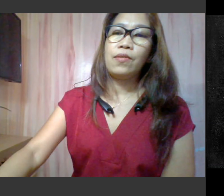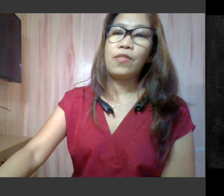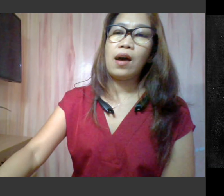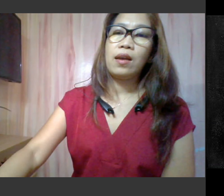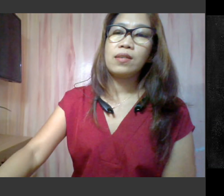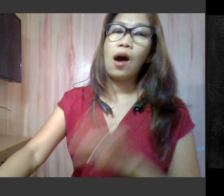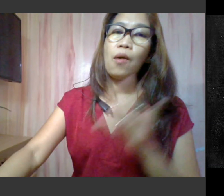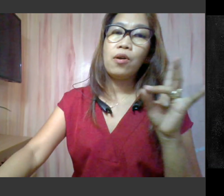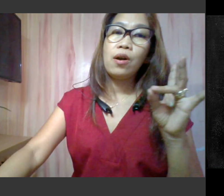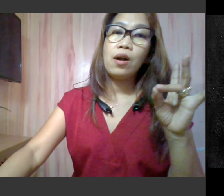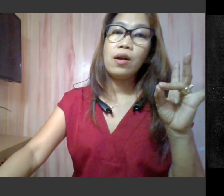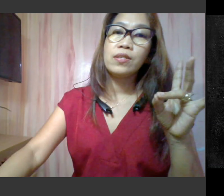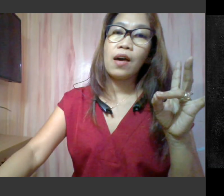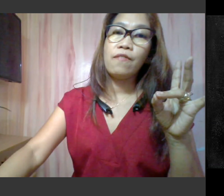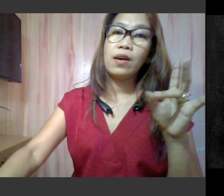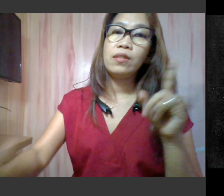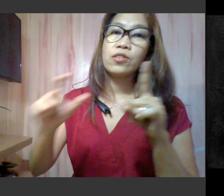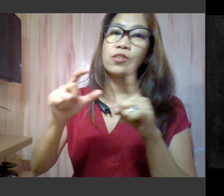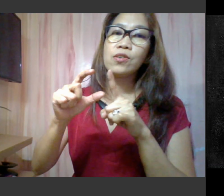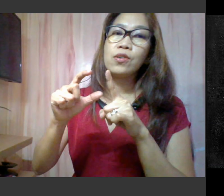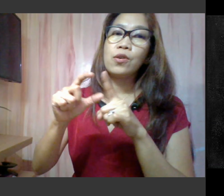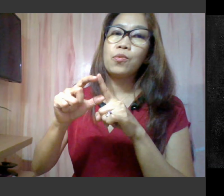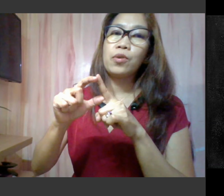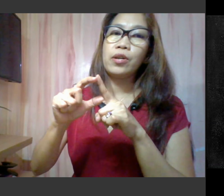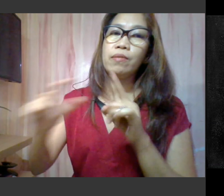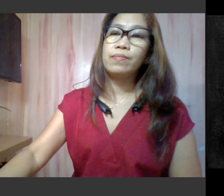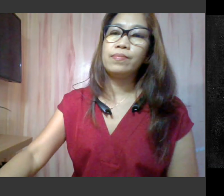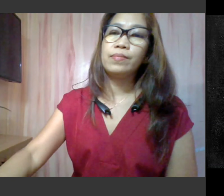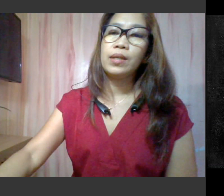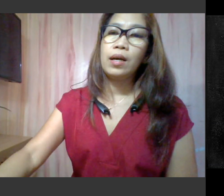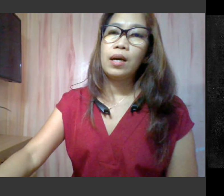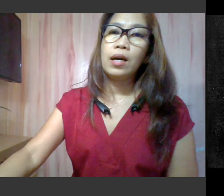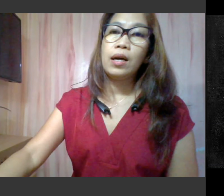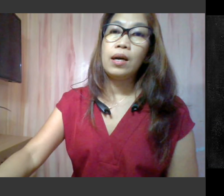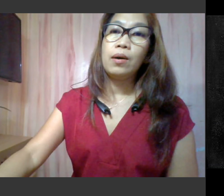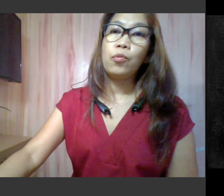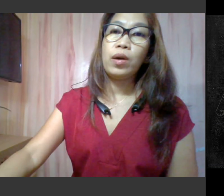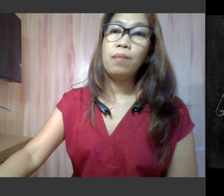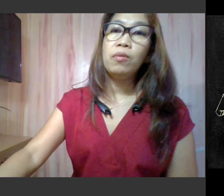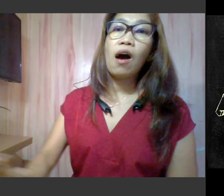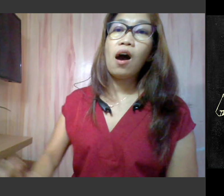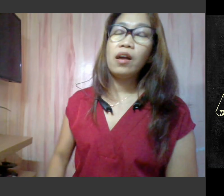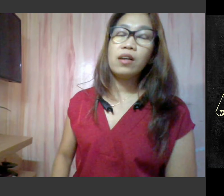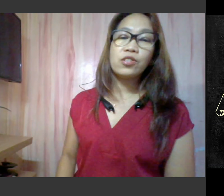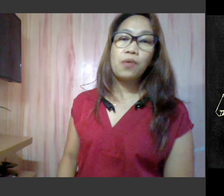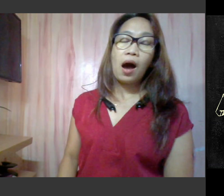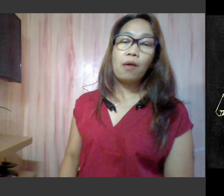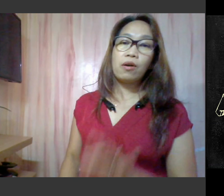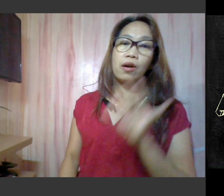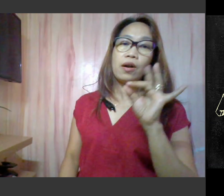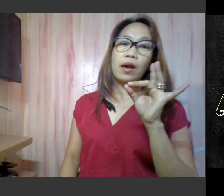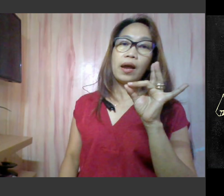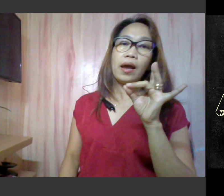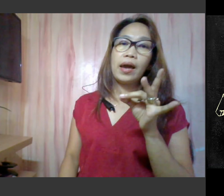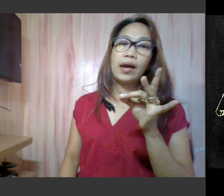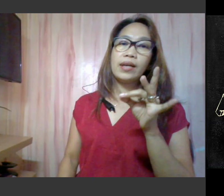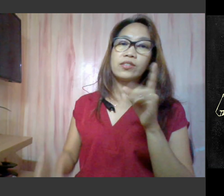That is our seventh word. We move on to